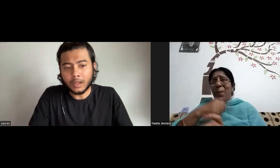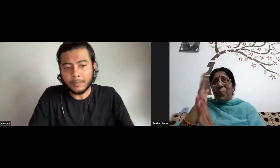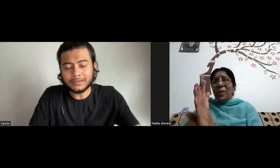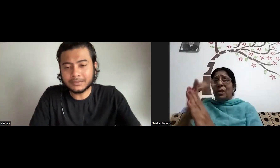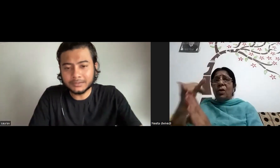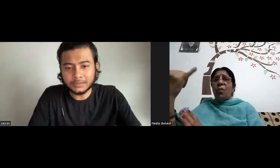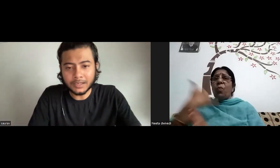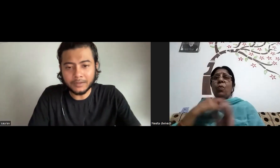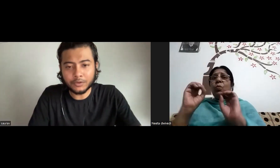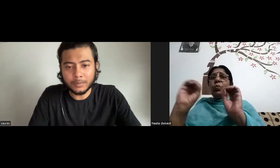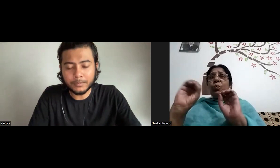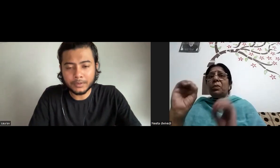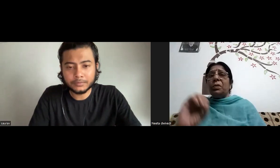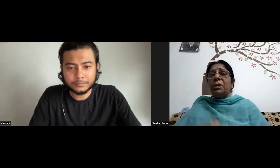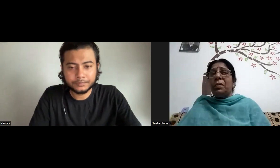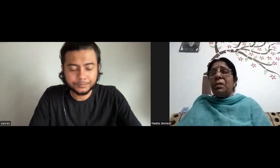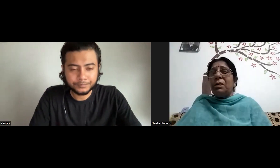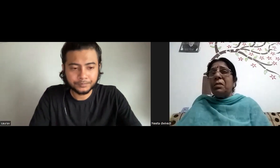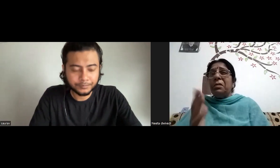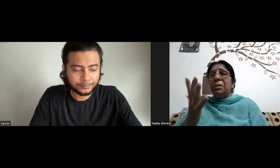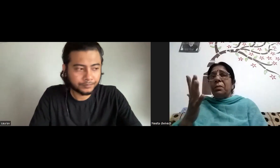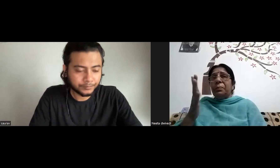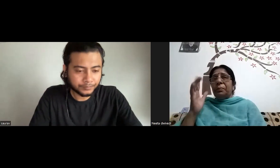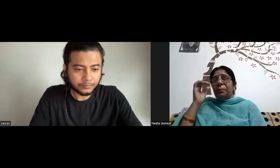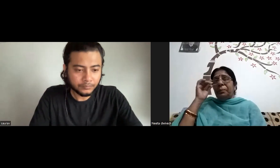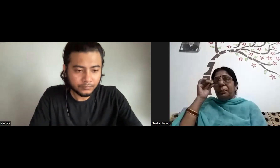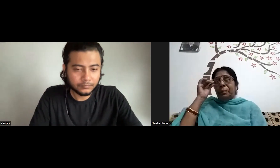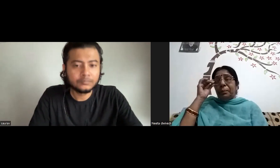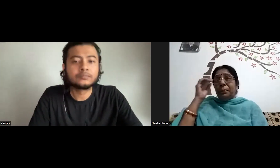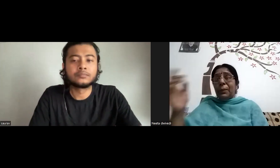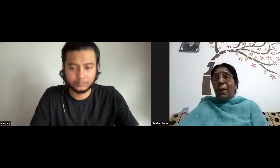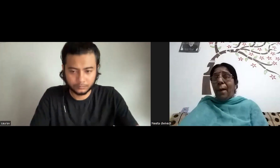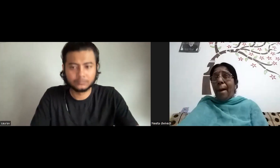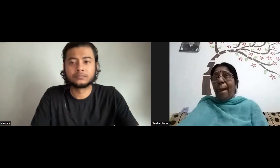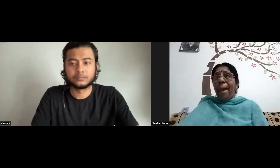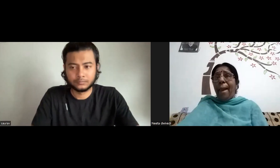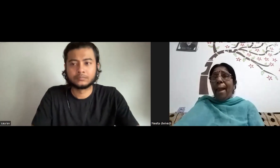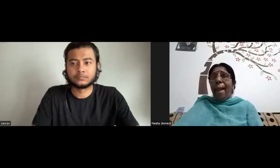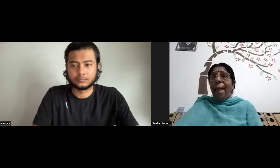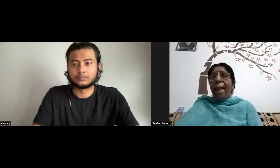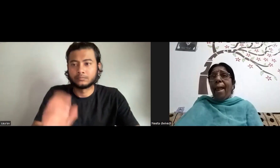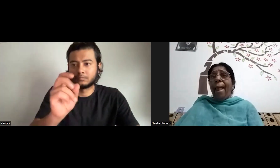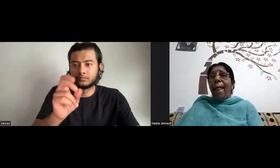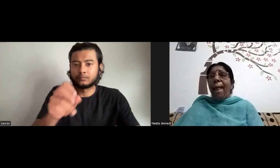Mataji, she doesn't have your number. Okay, would she like to note it down now?